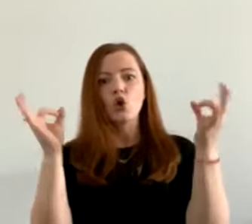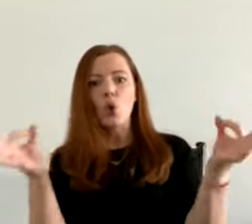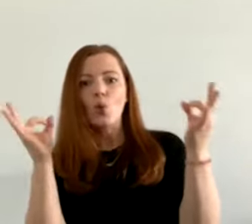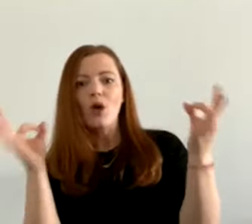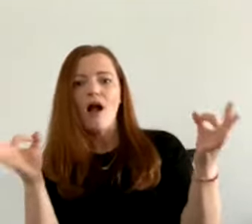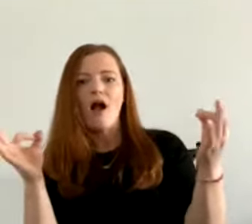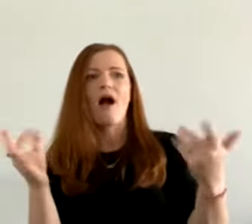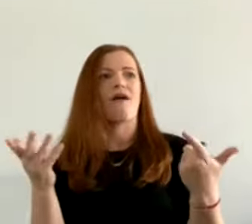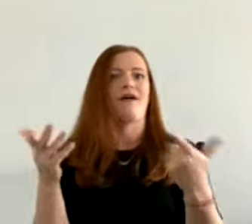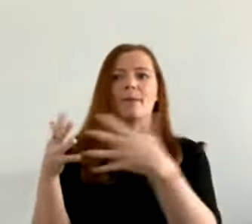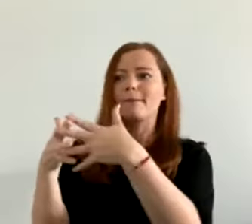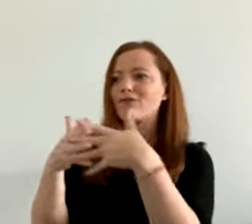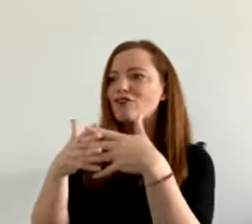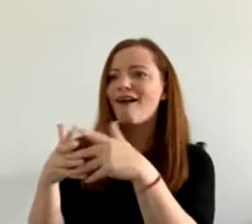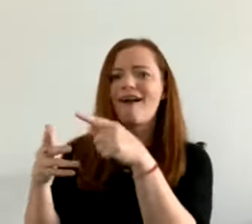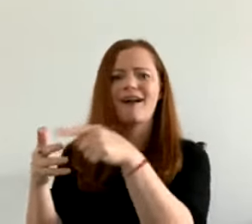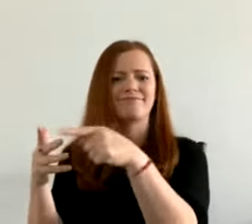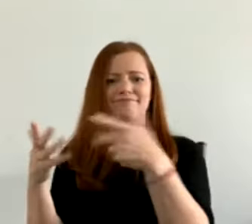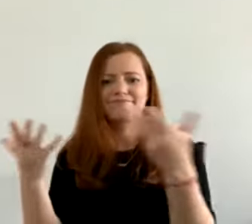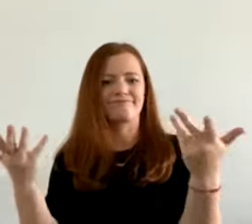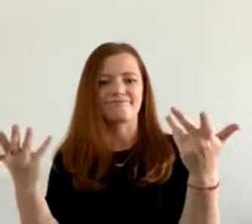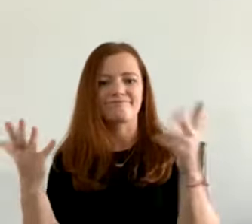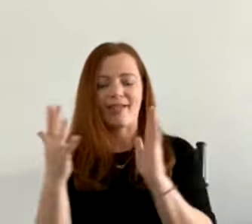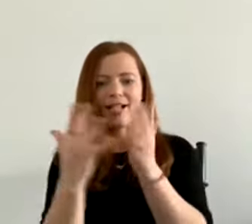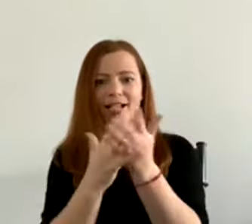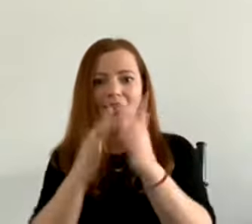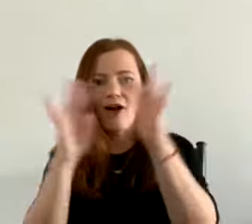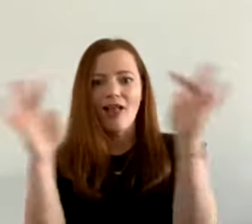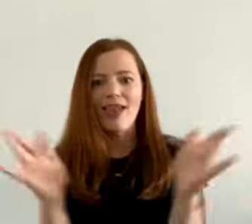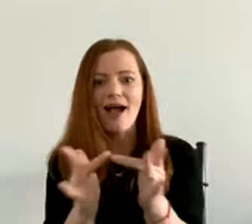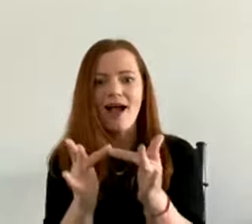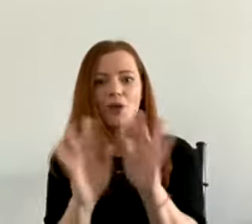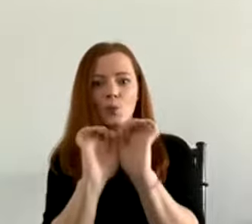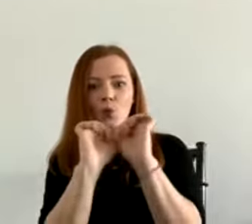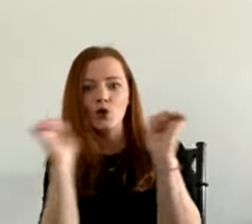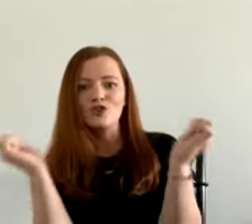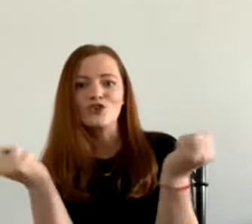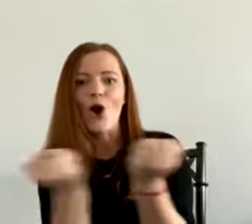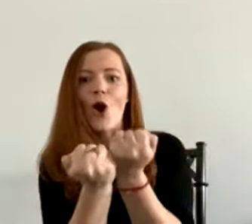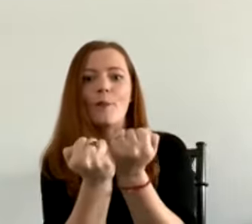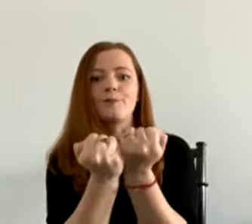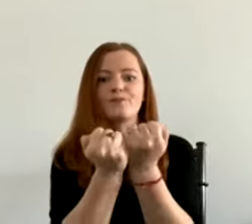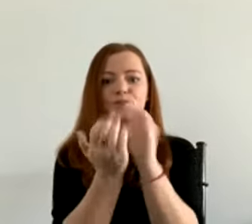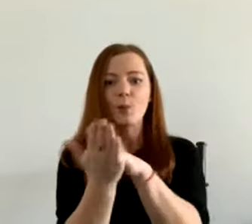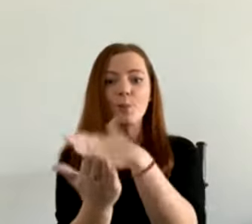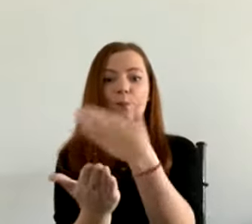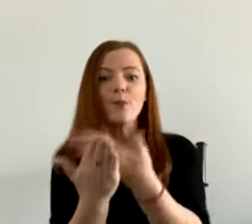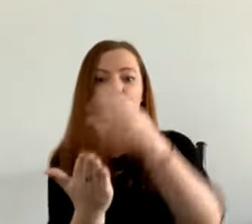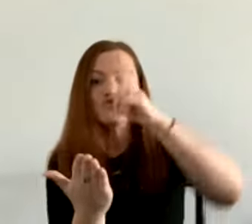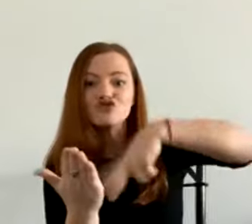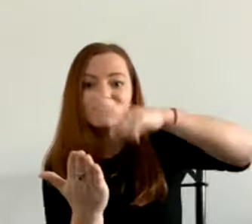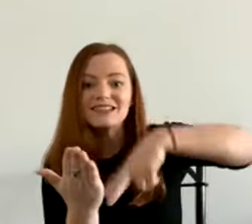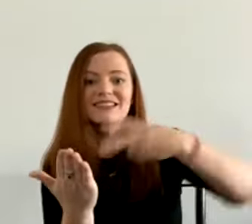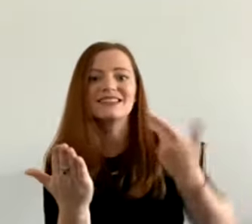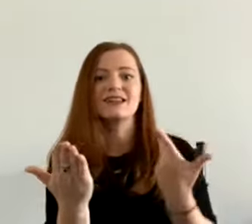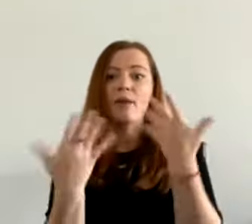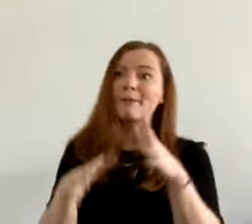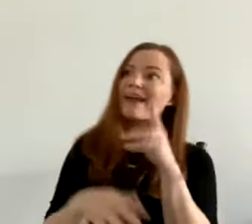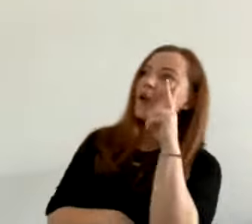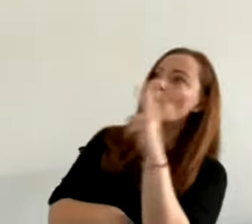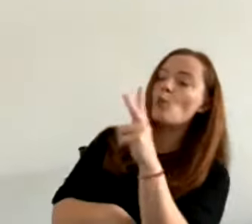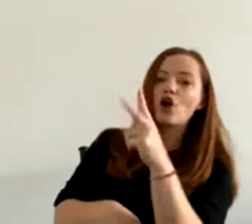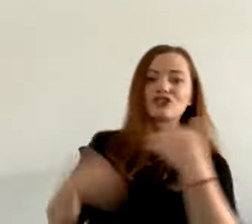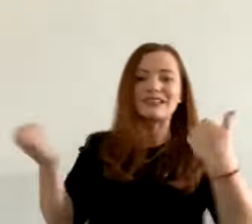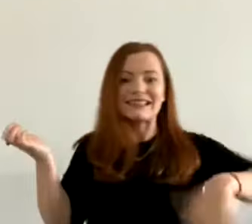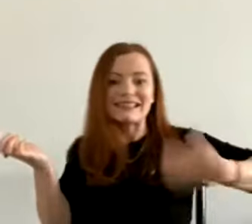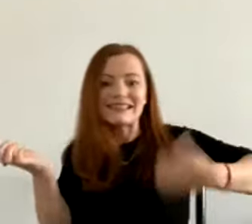start. I've been able to access workshops and poetry readings. I've been able to watch gigs from